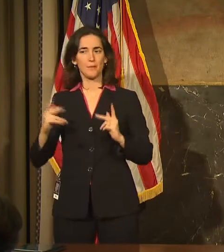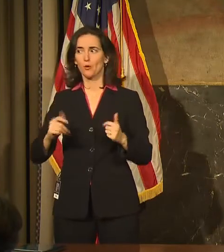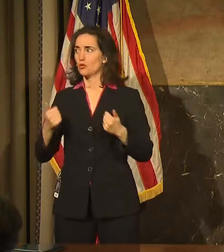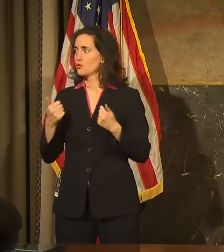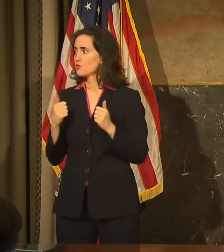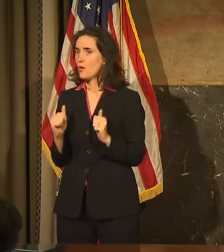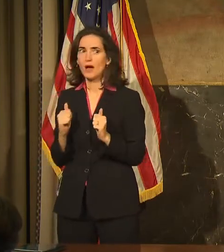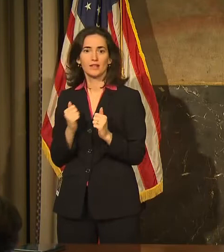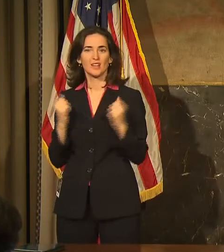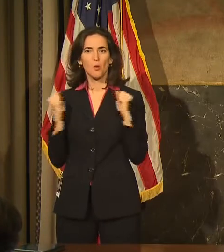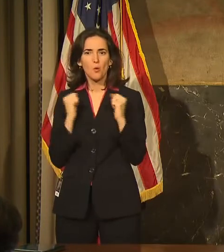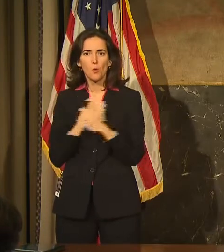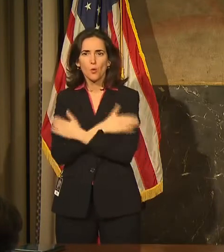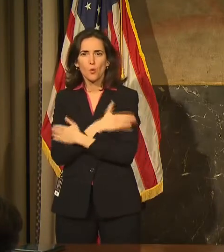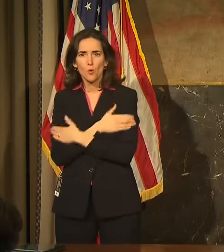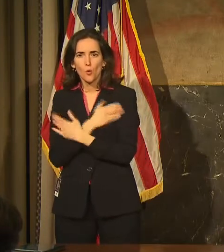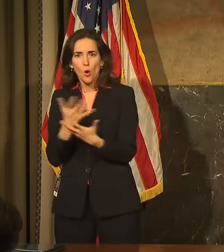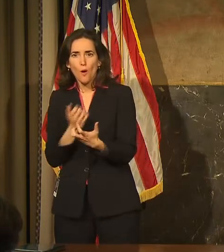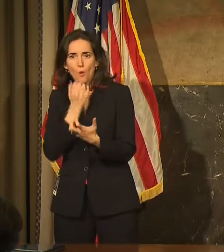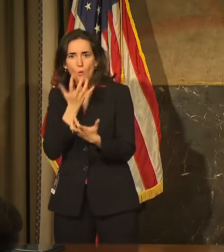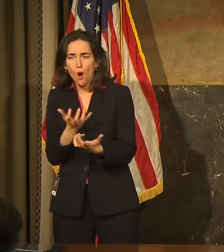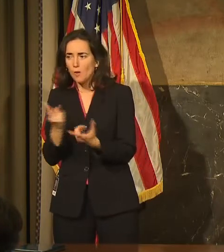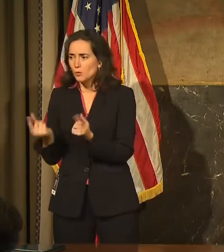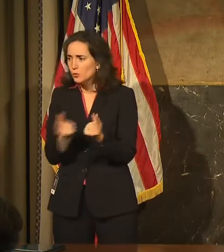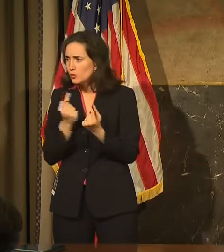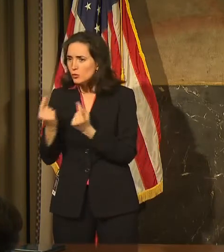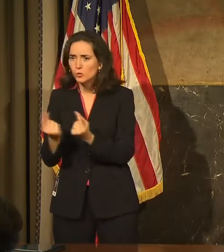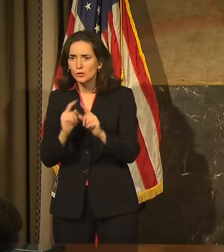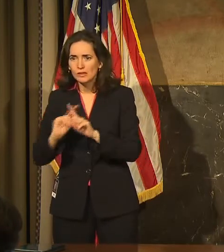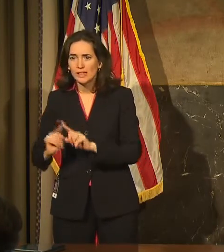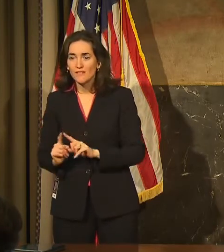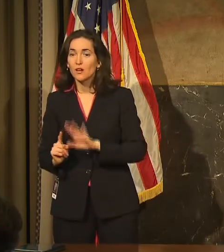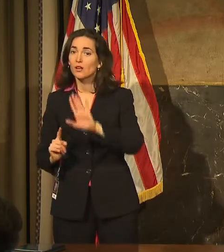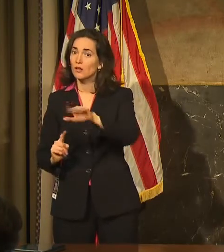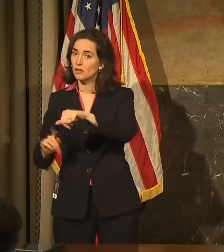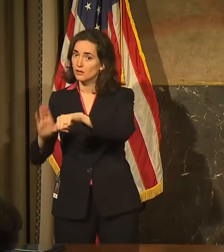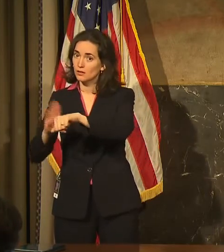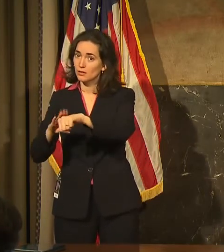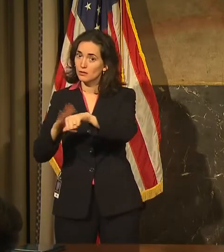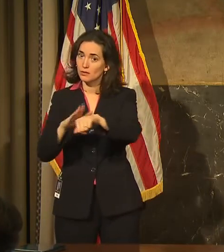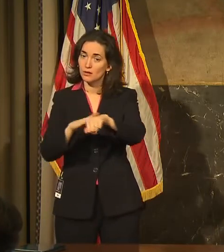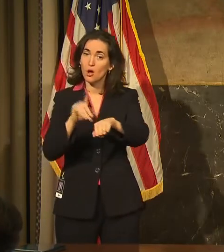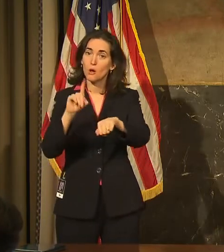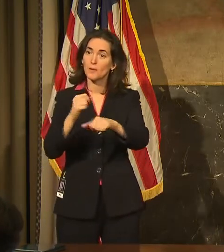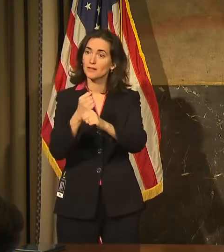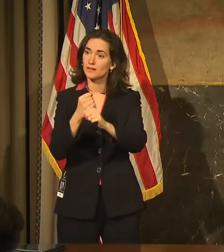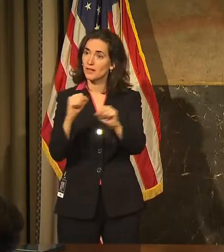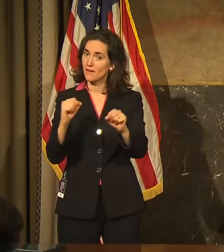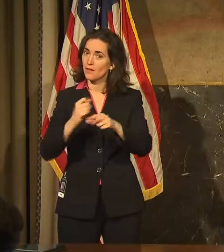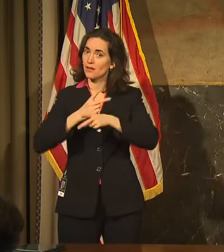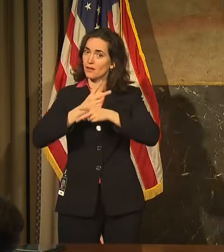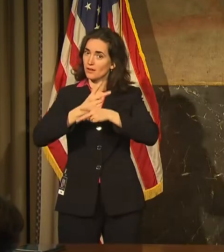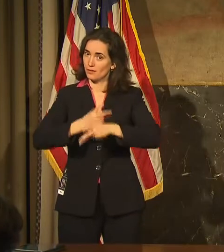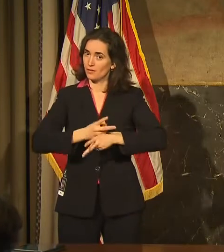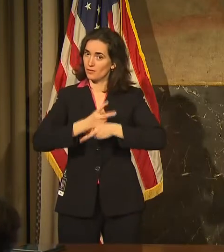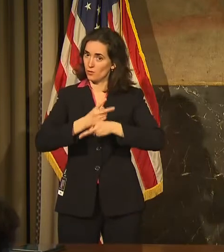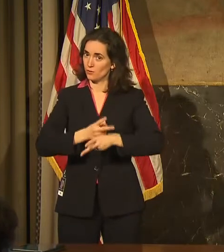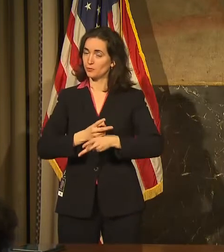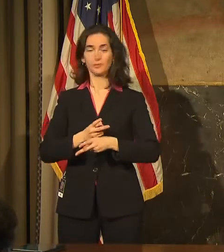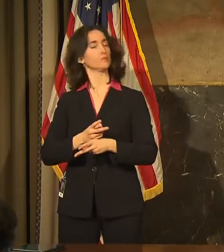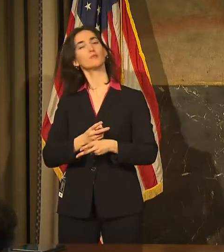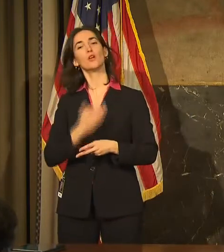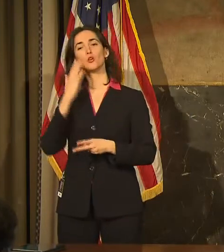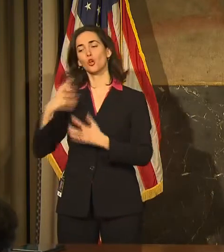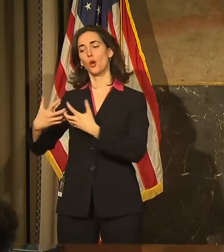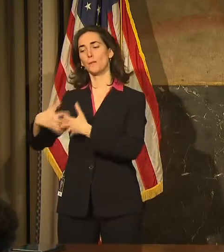that they can to stay warm, as well they should. We just need for people to be safe in doing so. And